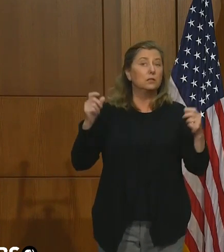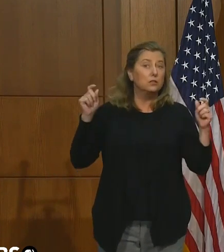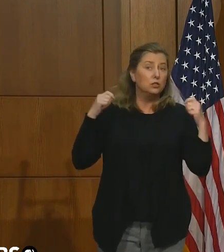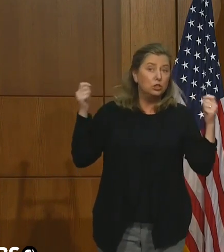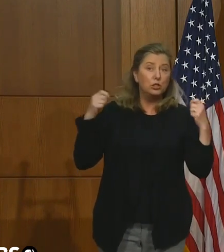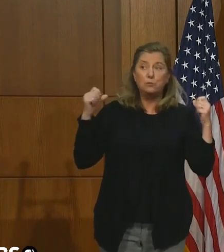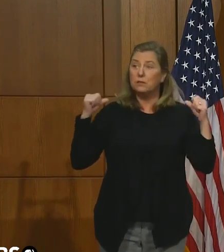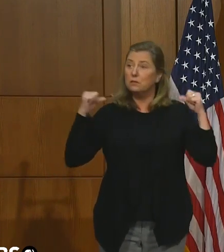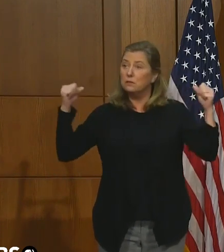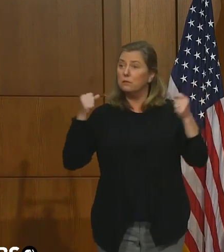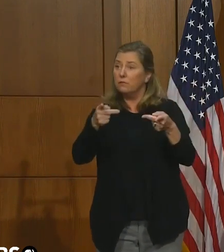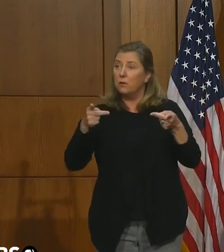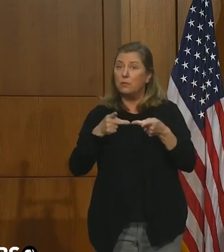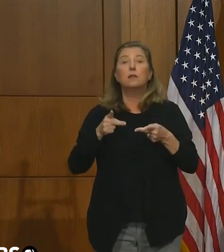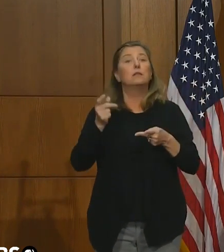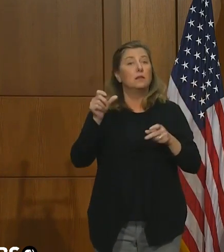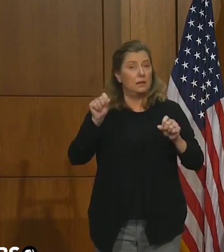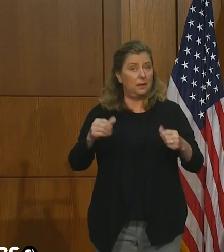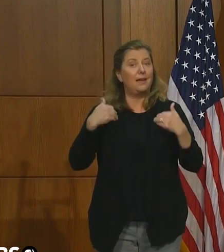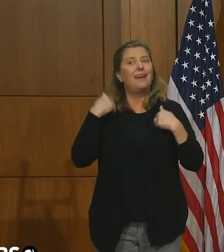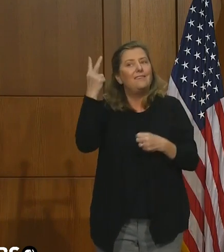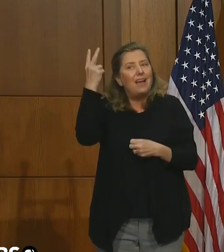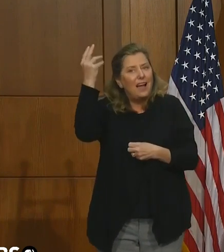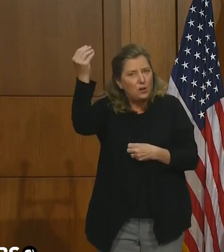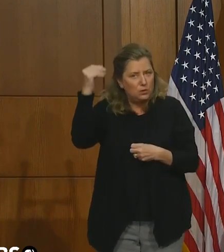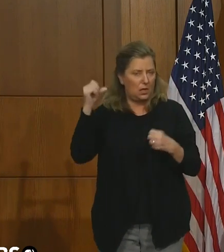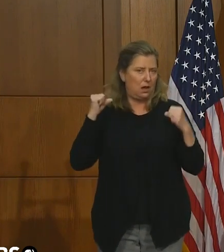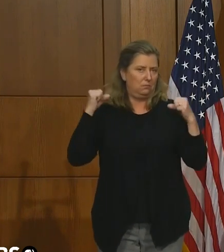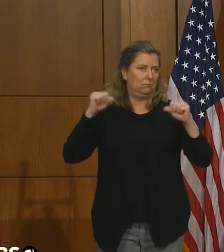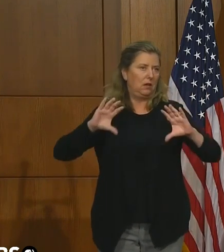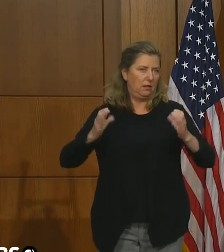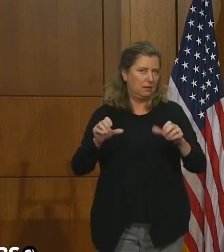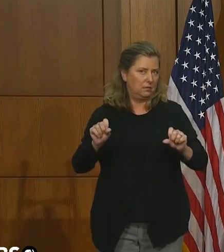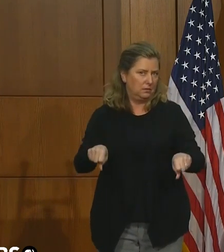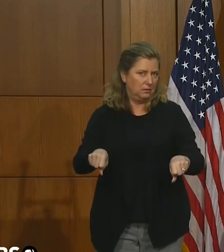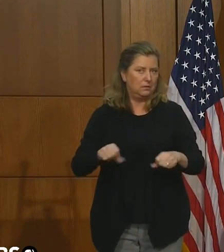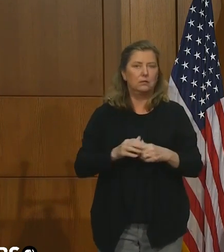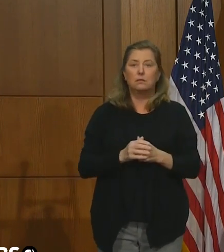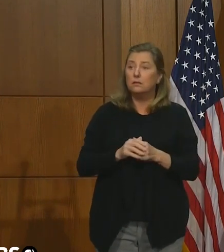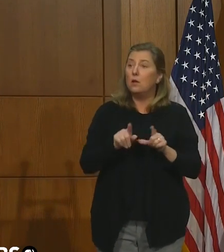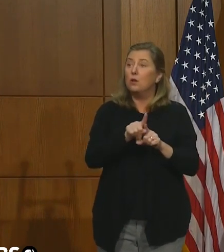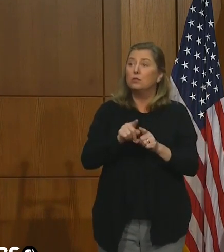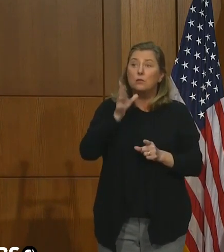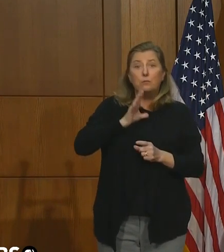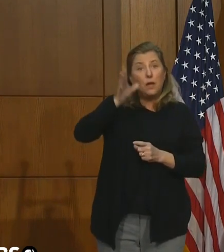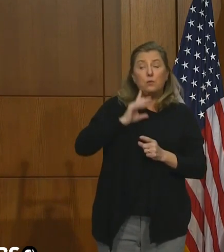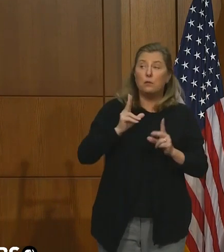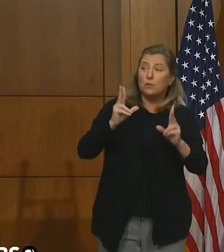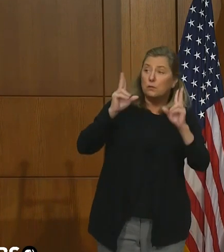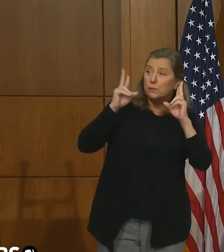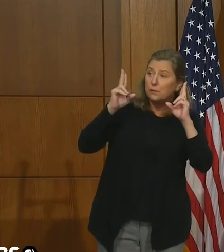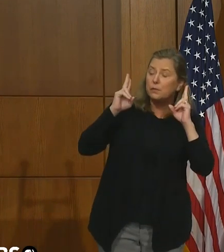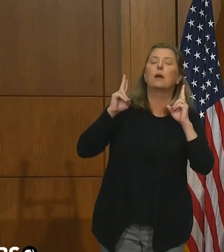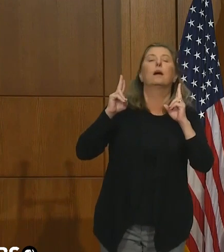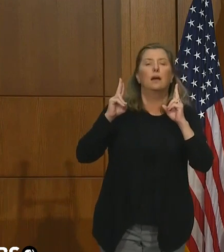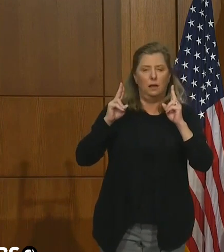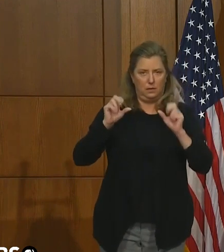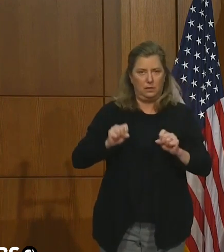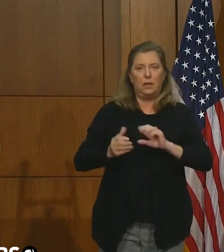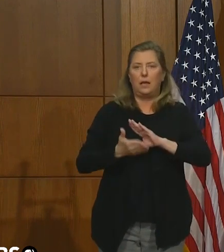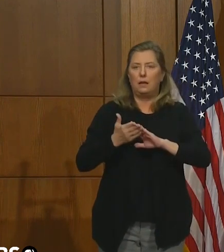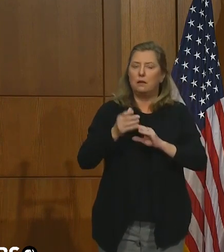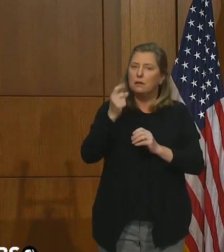fitness centers are allowed to conduct outdoor fitness classes. And salons and barbershops may operate